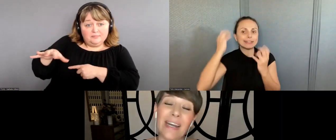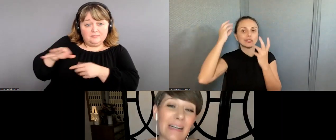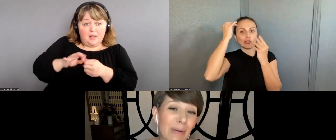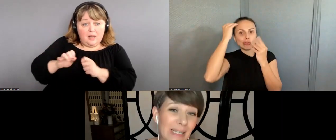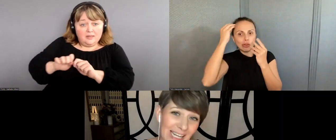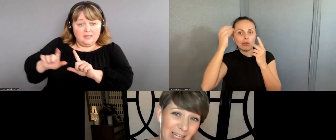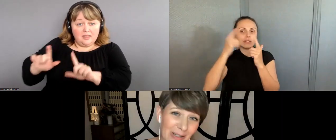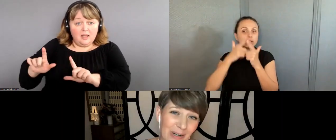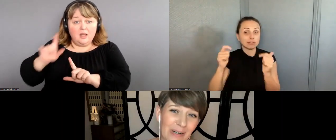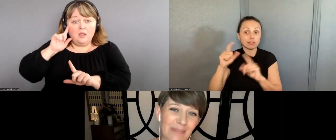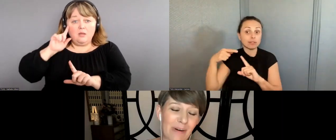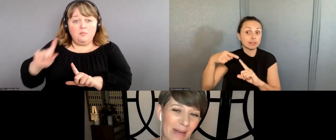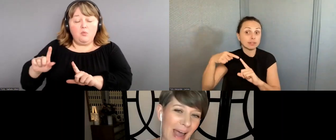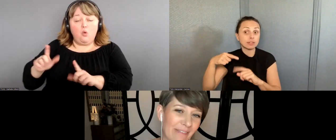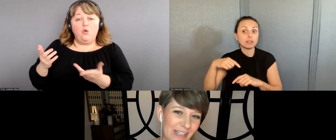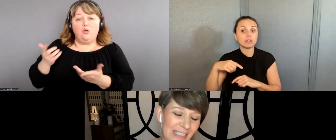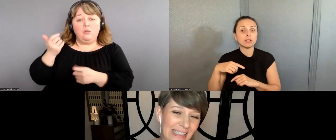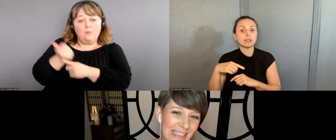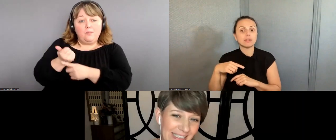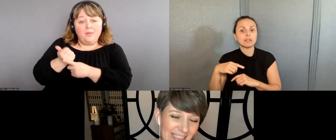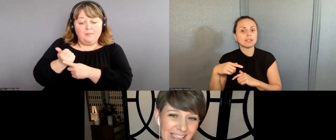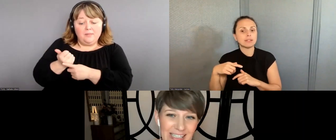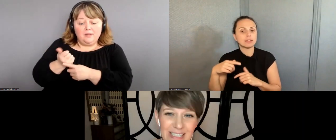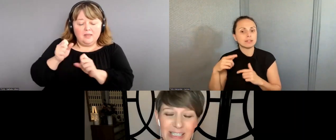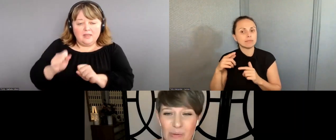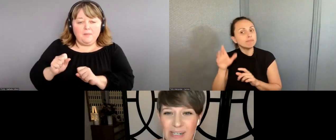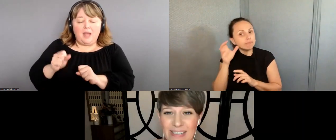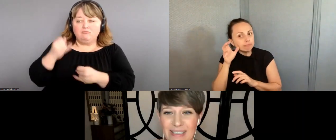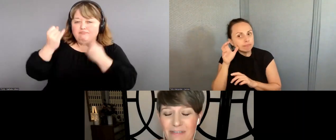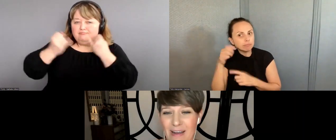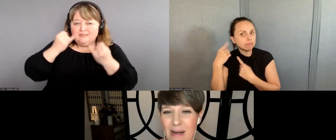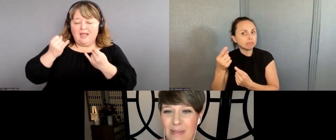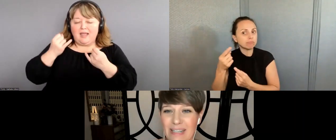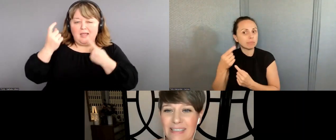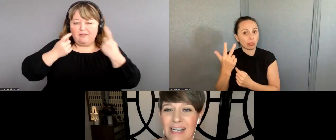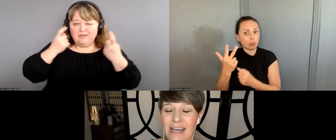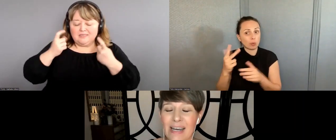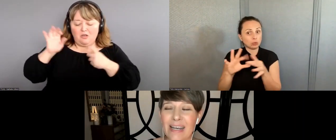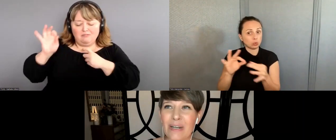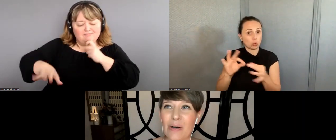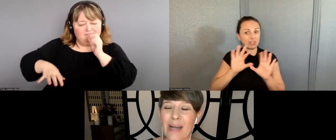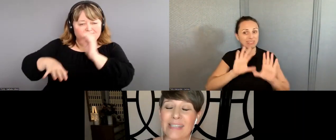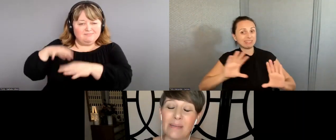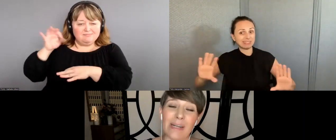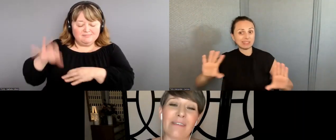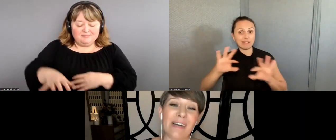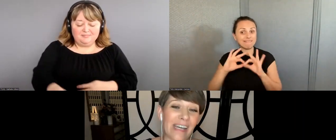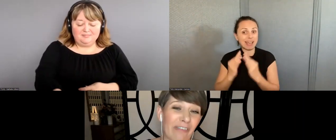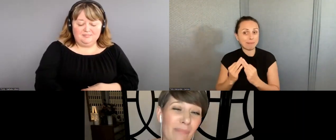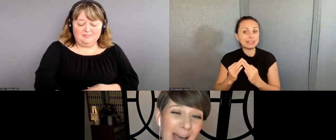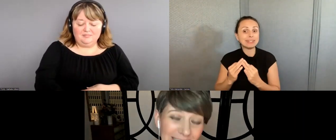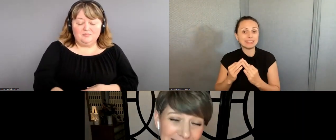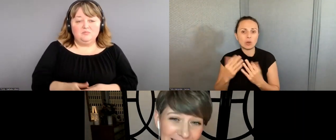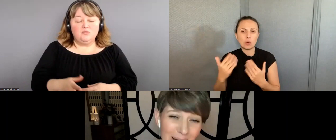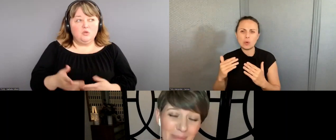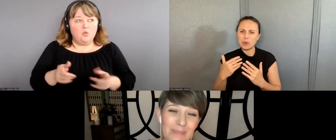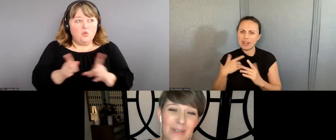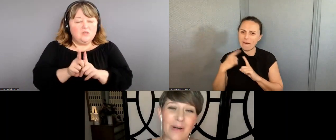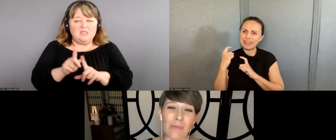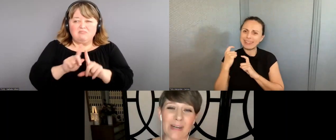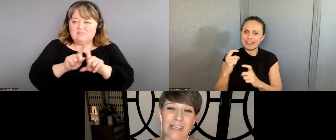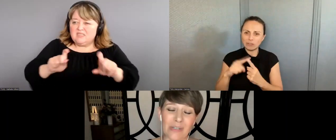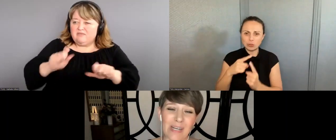and in particular from having just listened to these stories of families, it's a bit of a gift back to